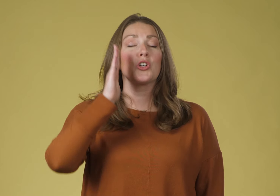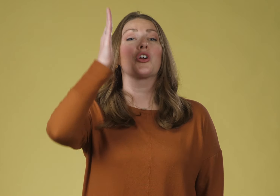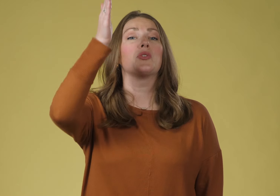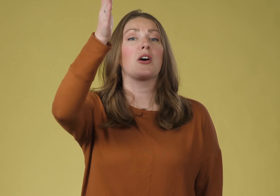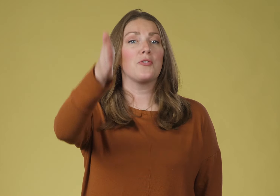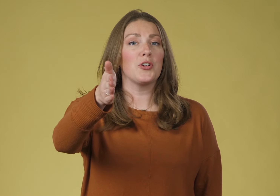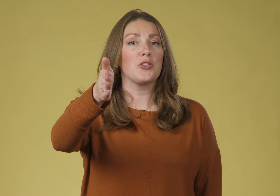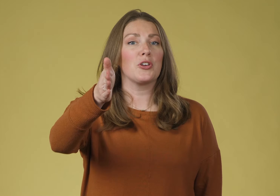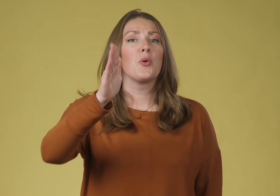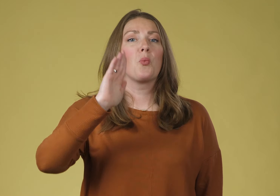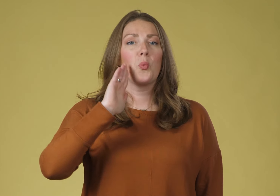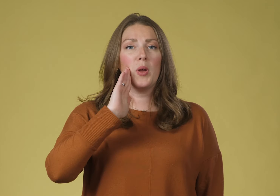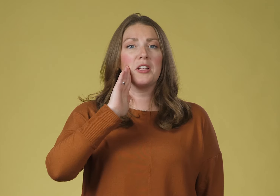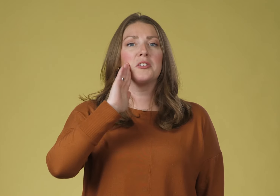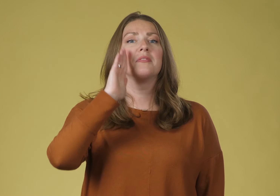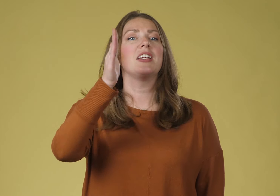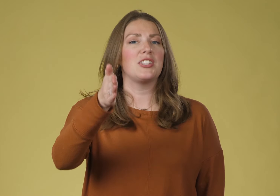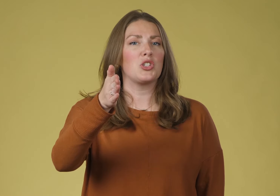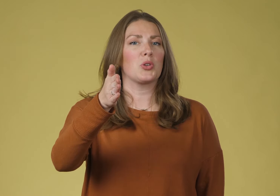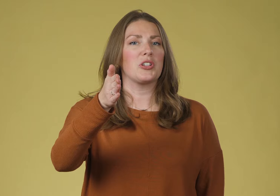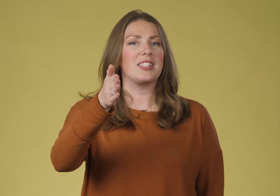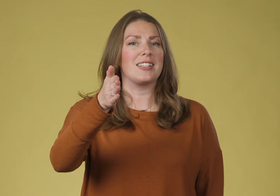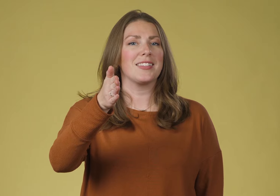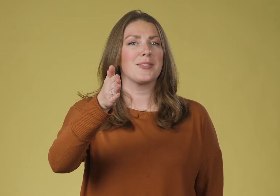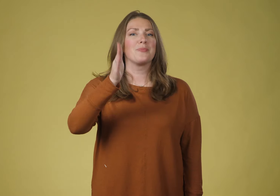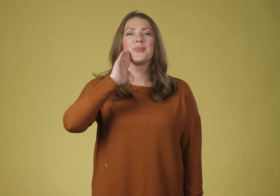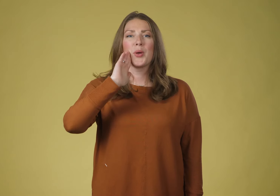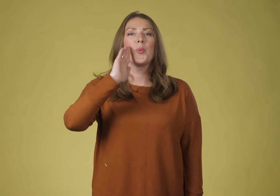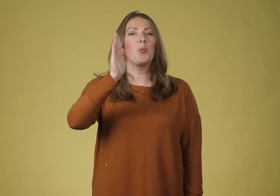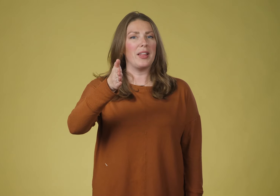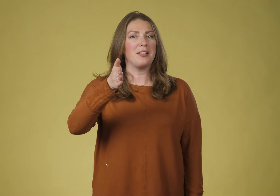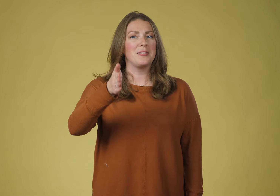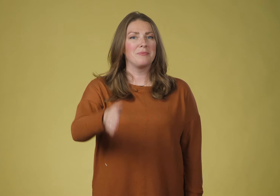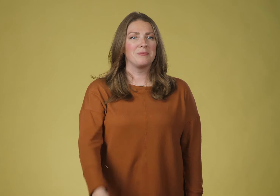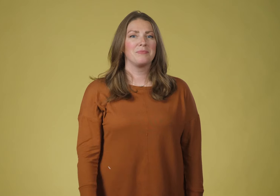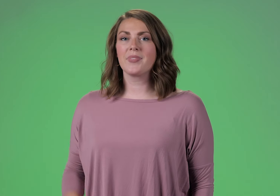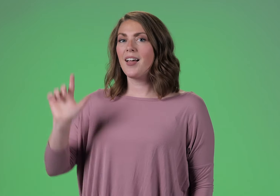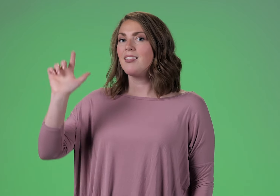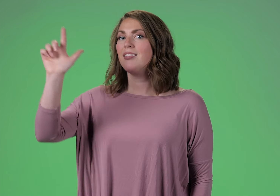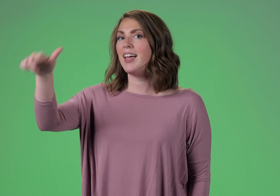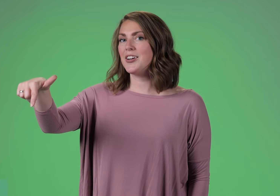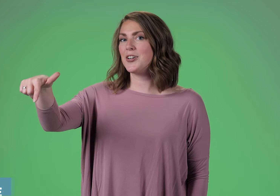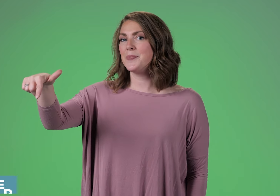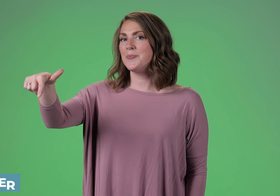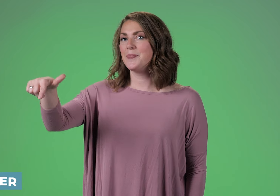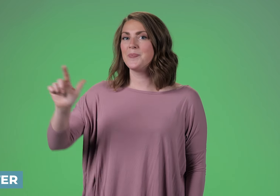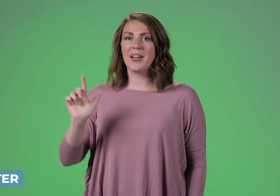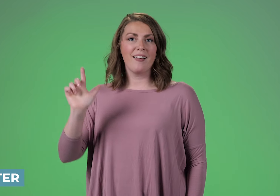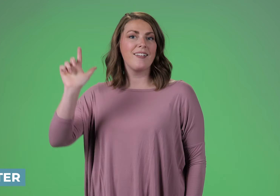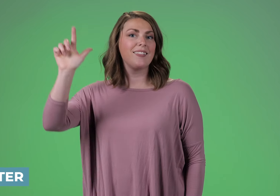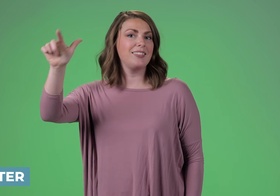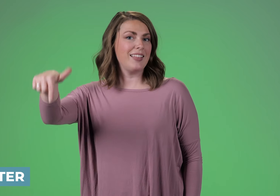goes out further. Will is a shorter distance. Will. Later.